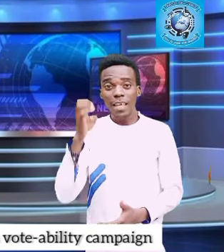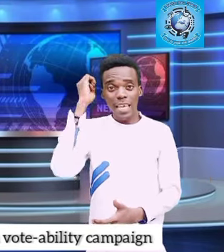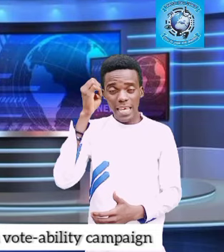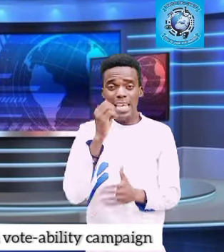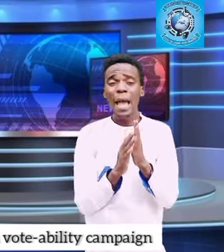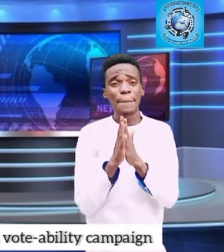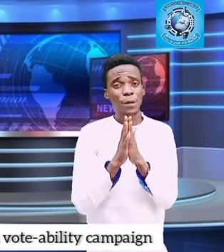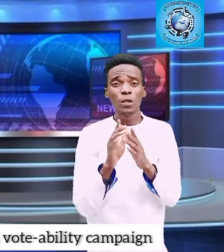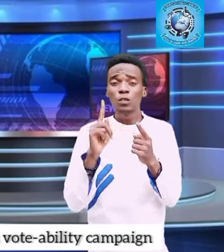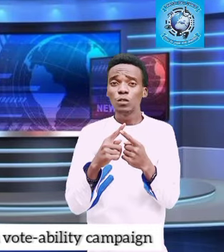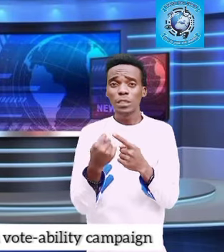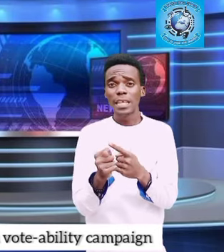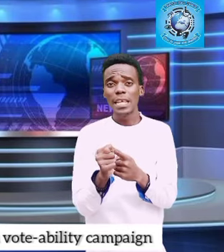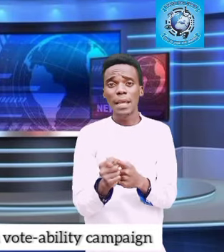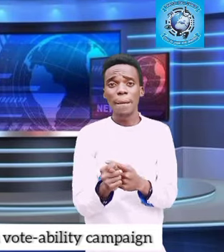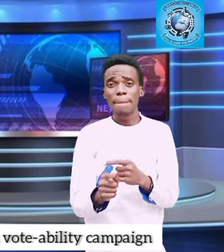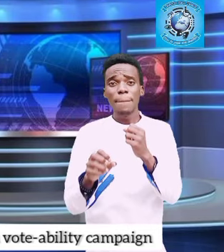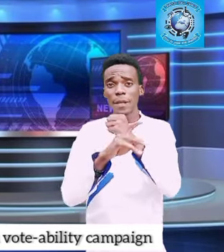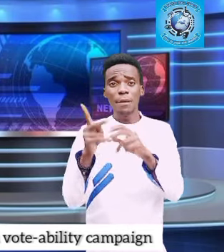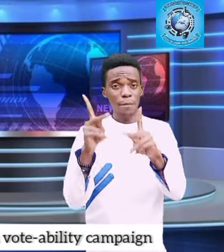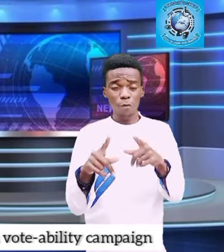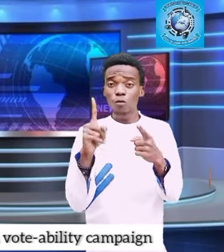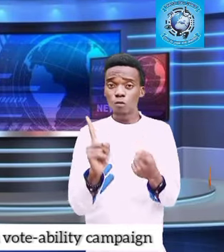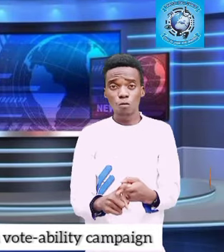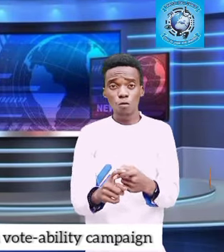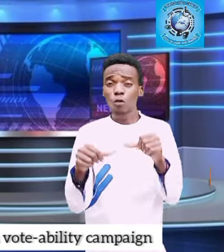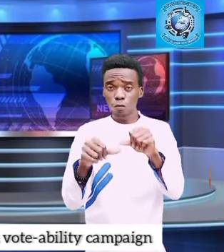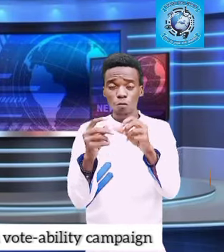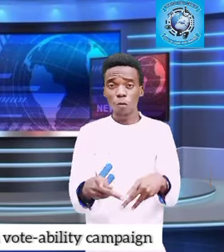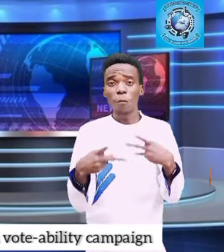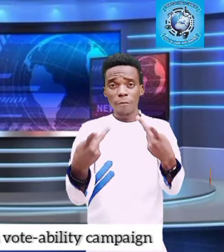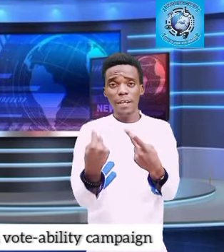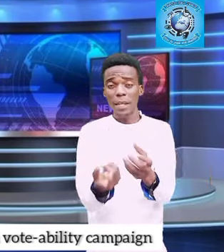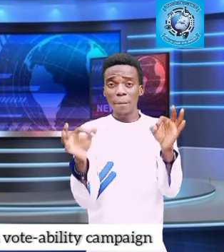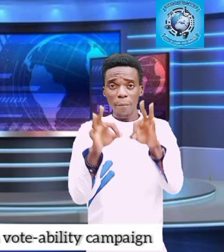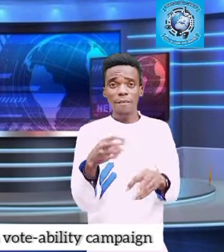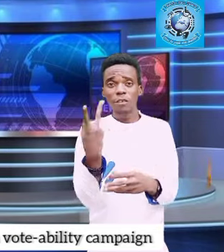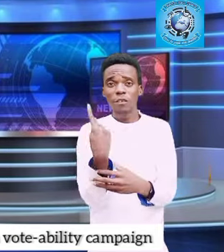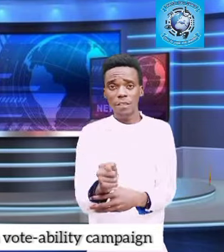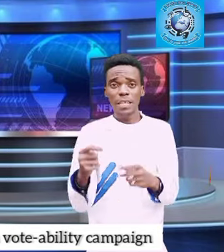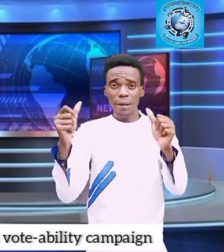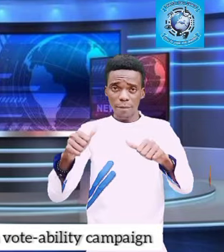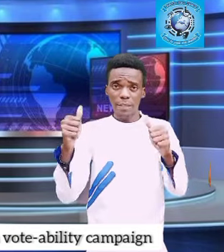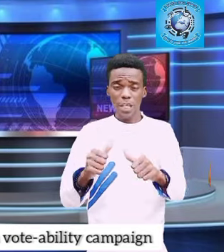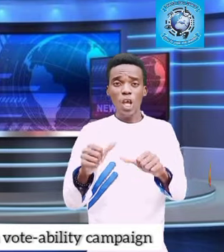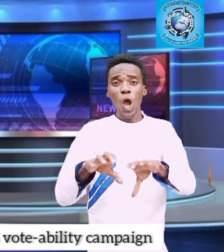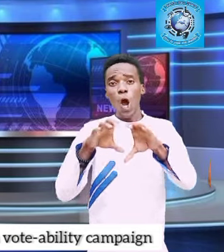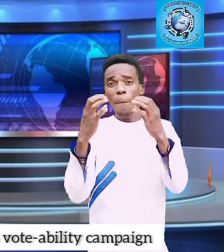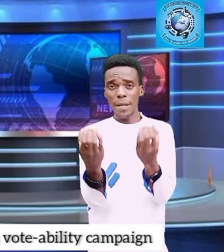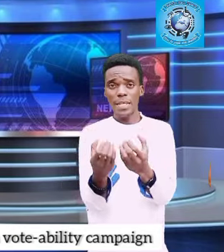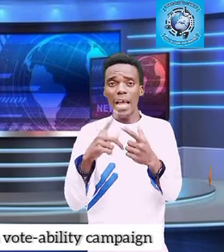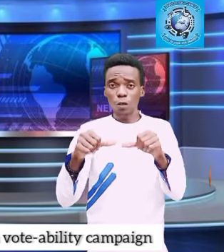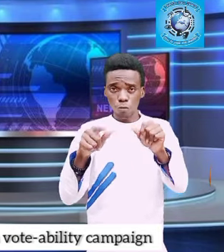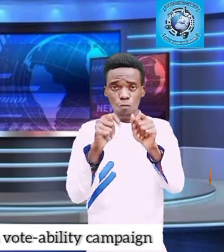Appeal to the media men to continue to provide the necessary voice on behalf of the disability community and continue to